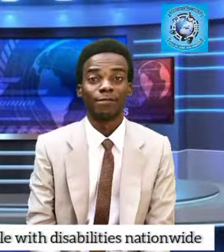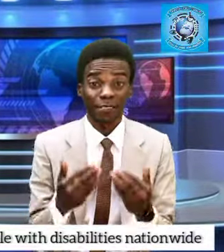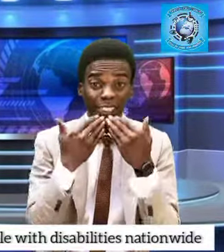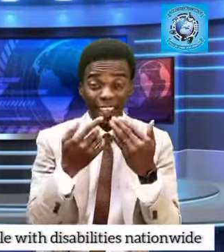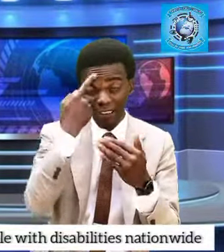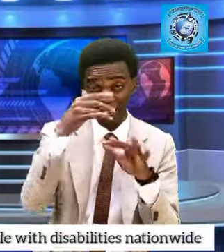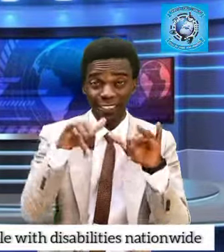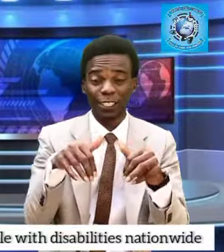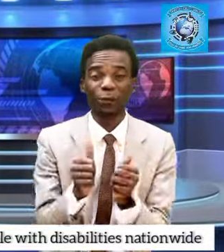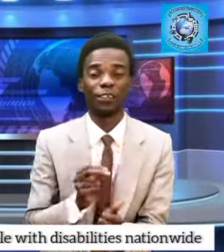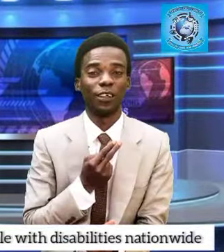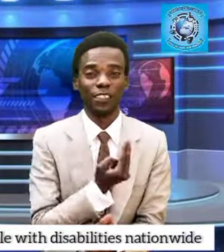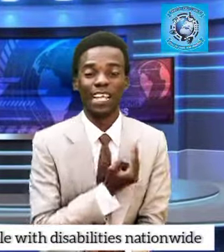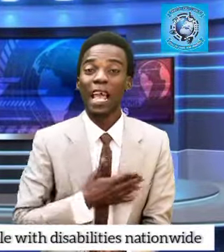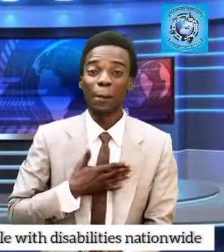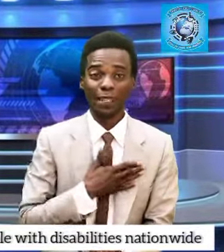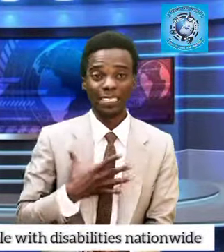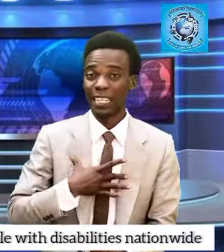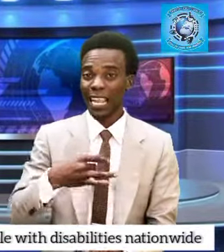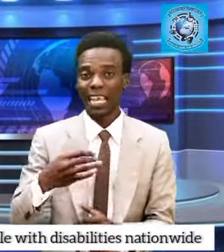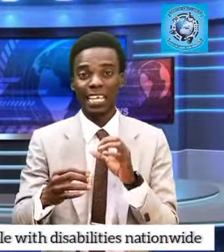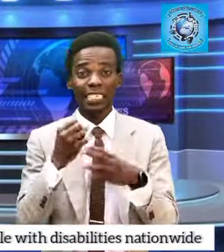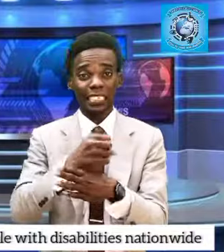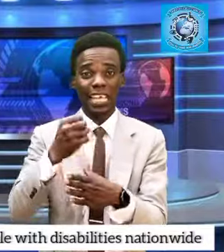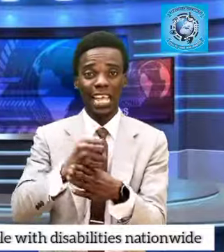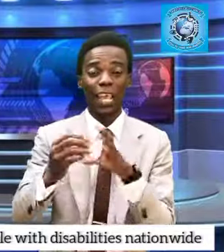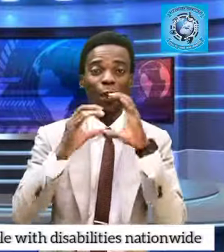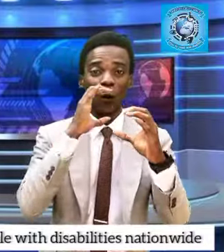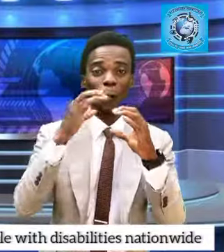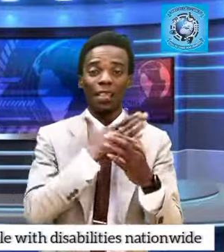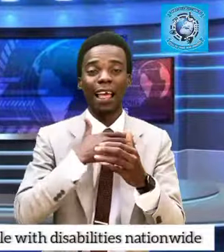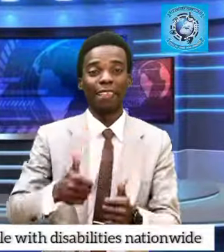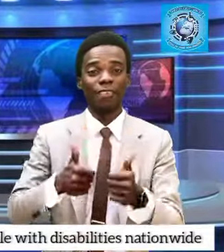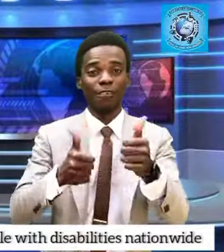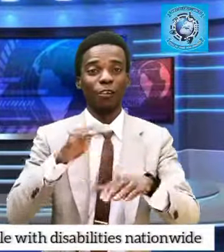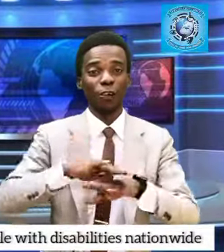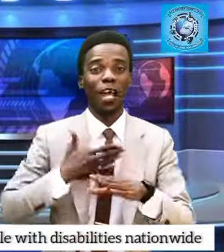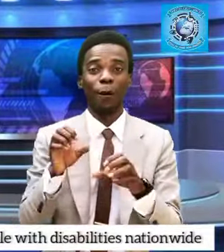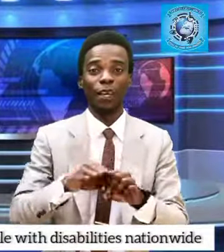Thank you for staying with us. Please kindly like, share, comment, and follow on